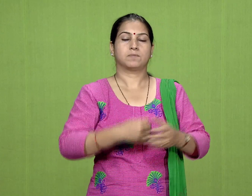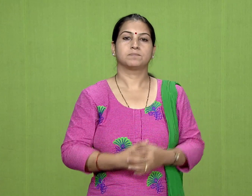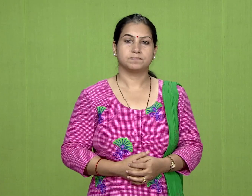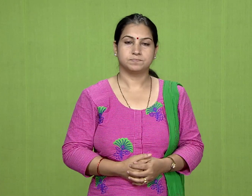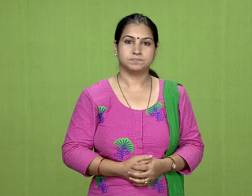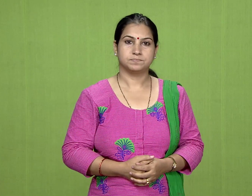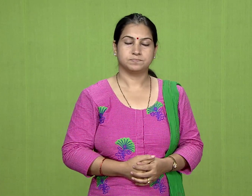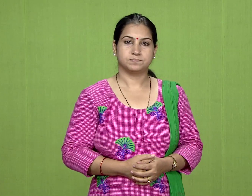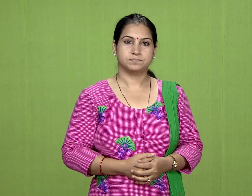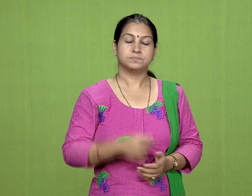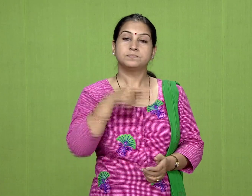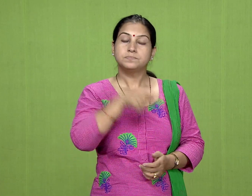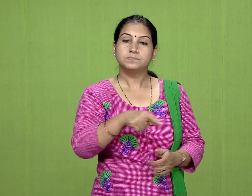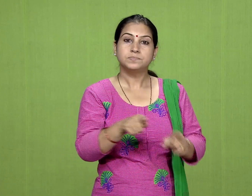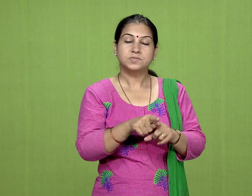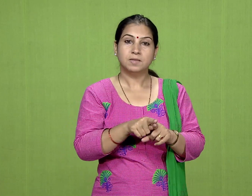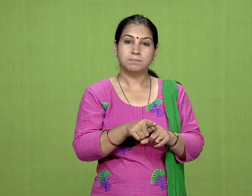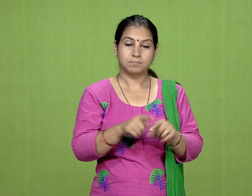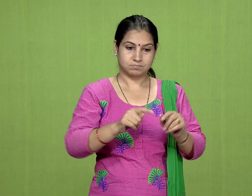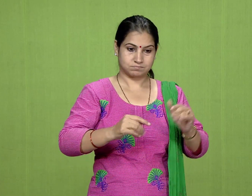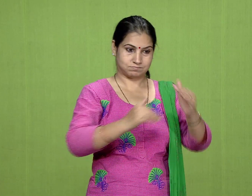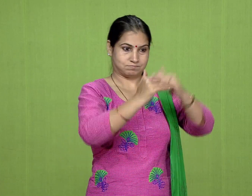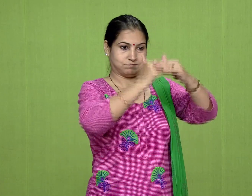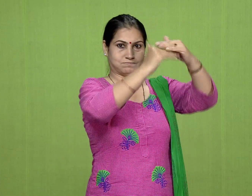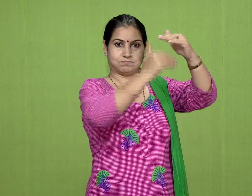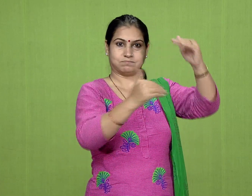They are also used to create pile.